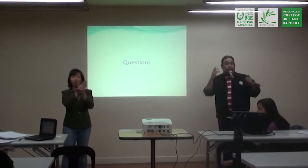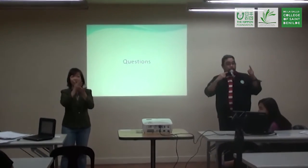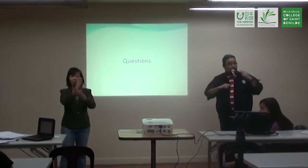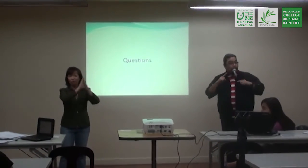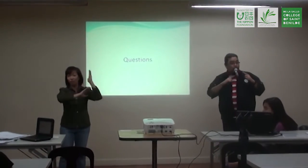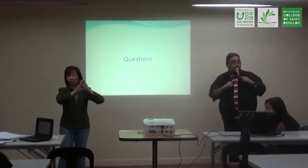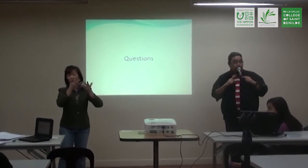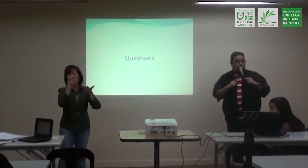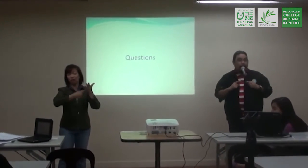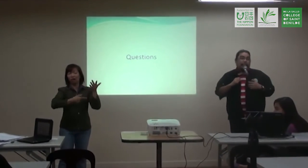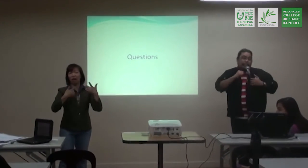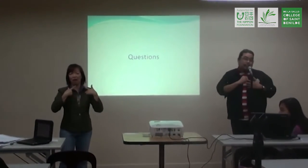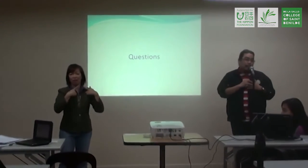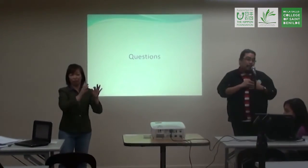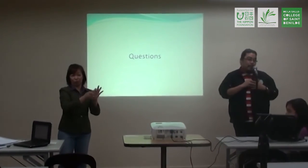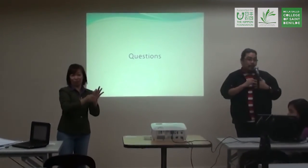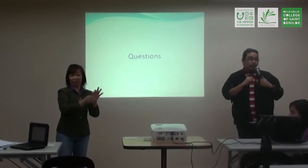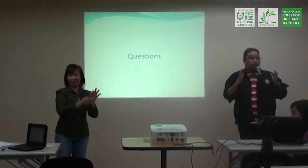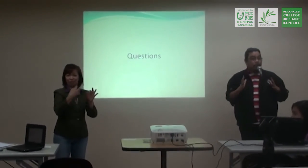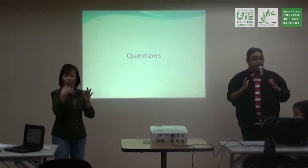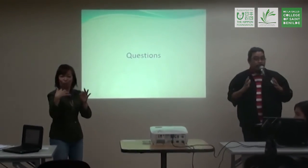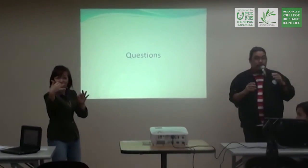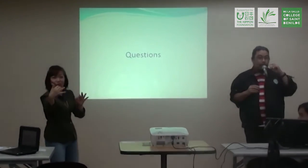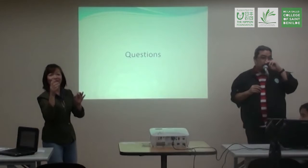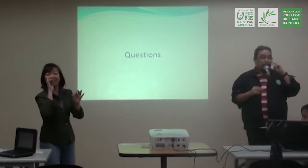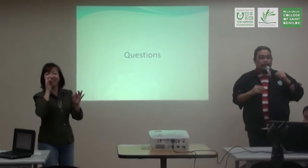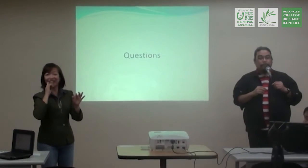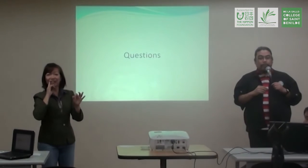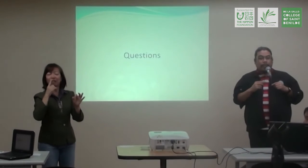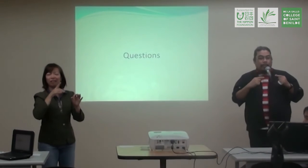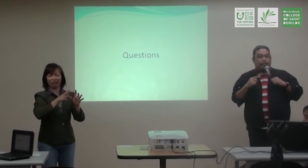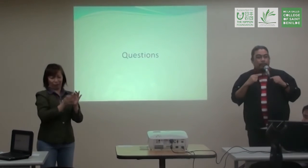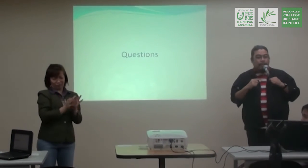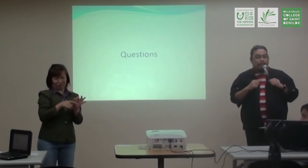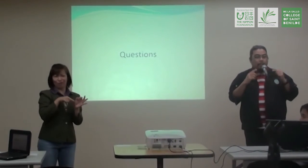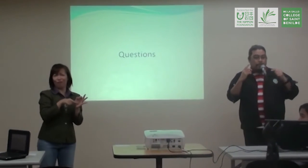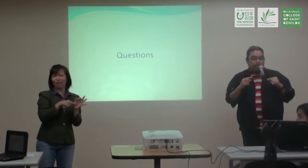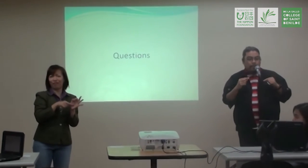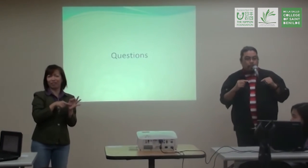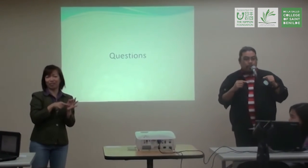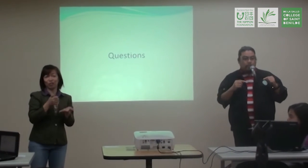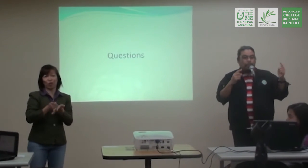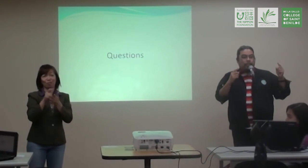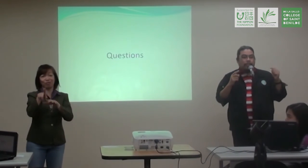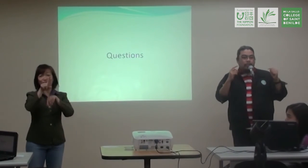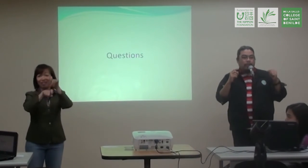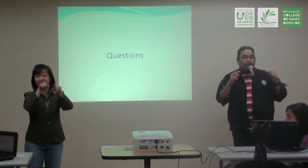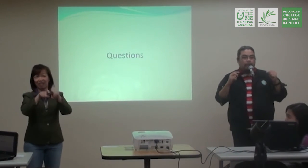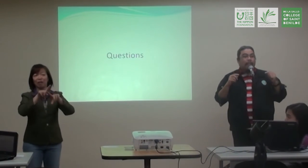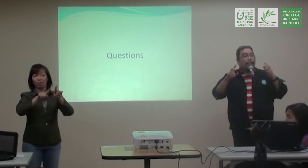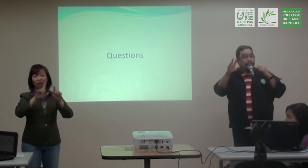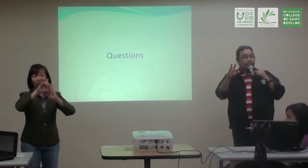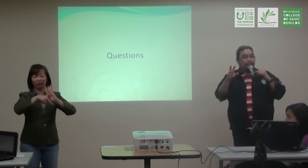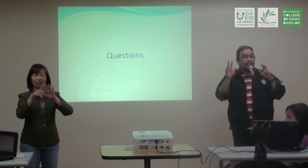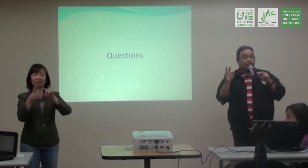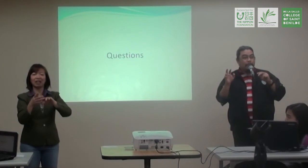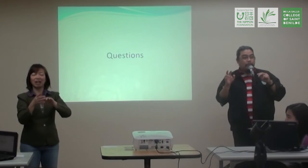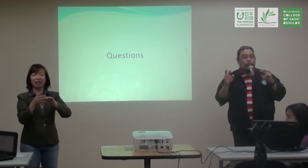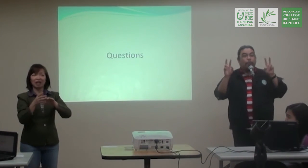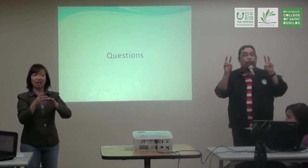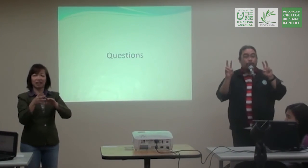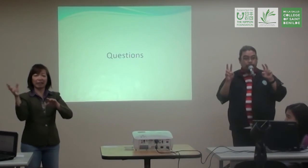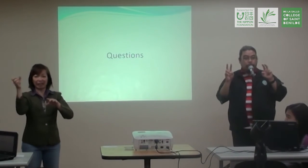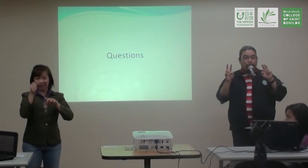before there was just an interpreter and an examiner doing it. Now, little by little what we did was we started to have an